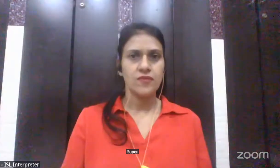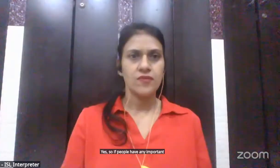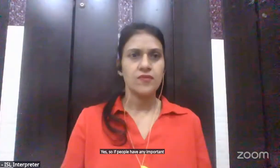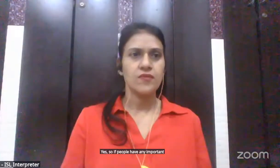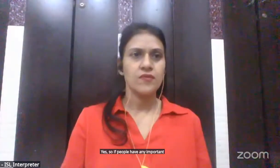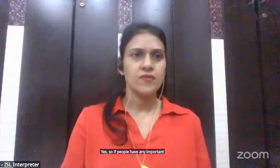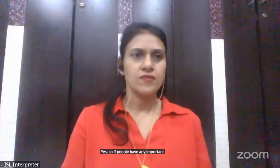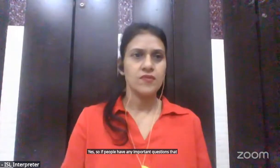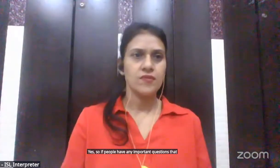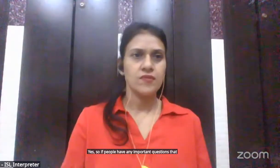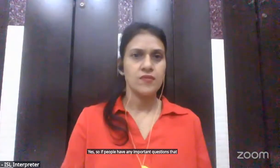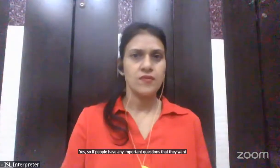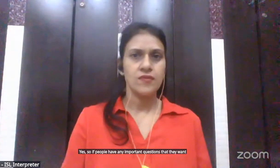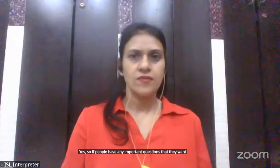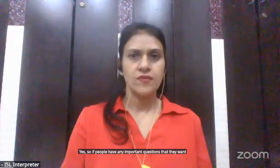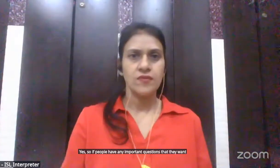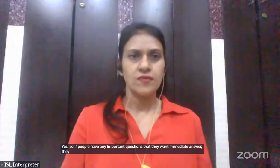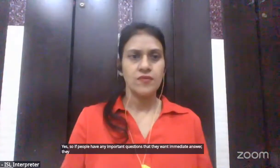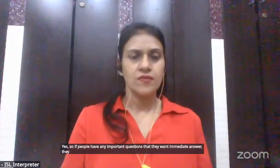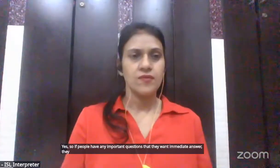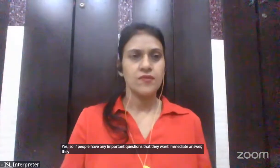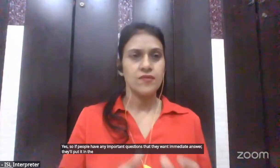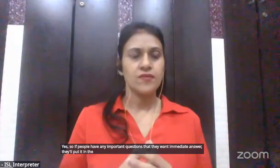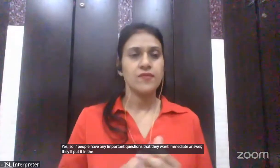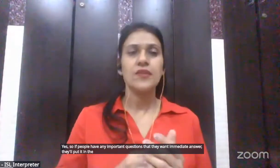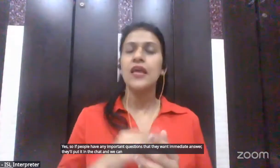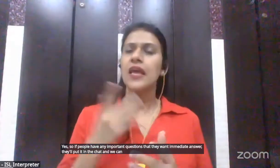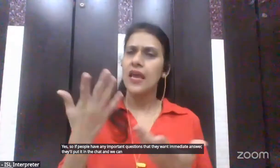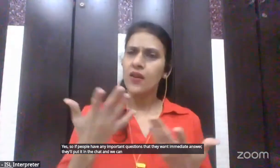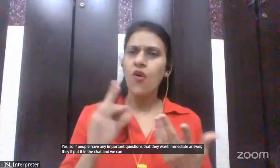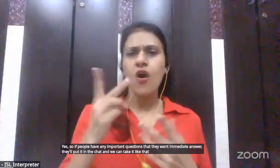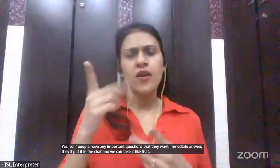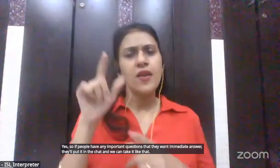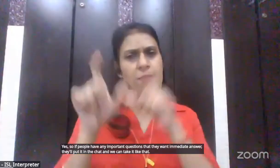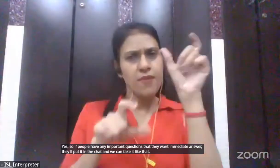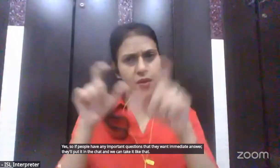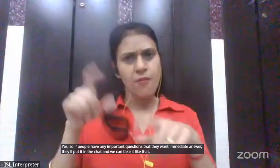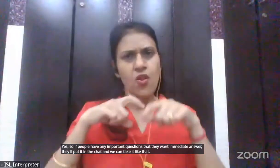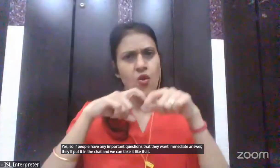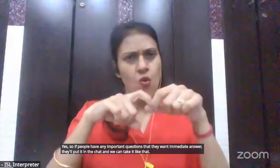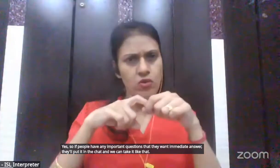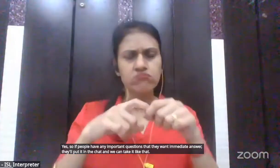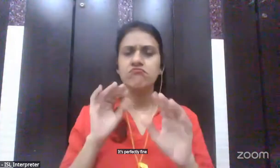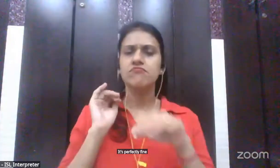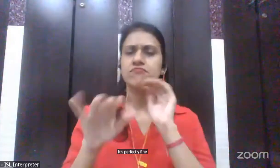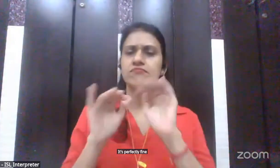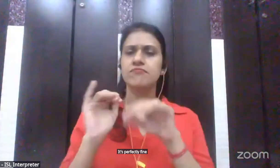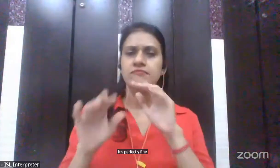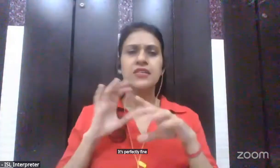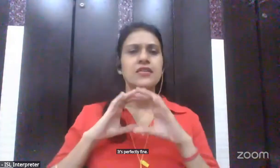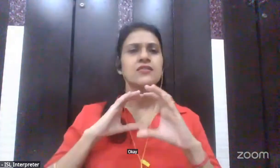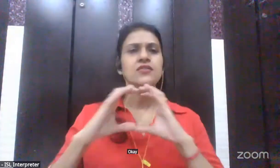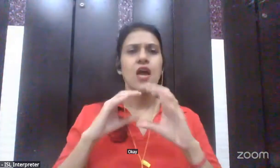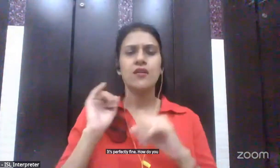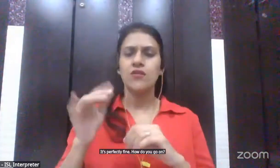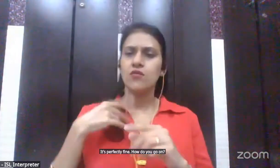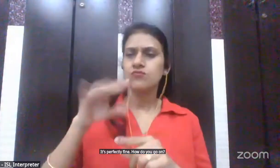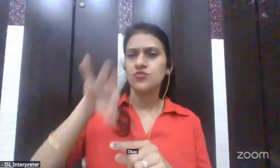questions that they want immediate answer, they'll put it in the chat and we can take it like that. Perfectly fine. Okay. Hari